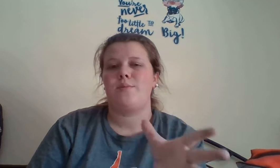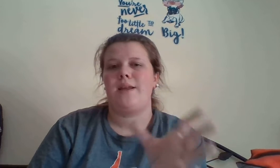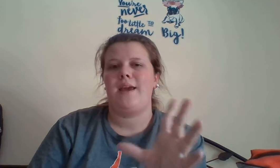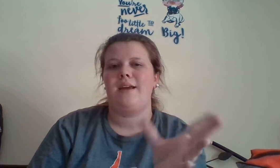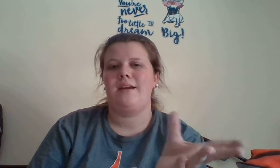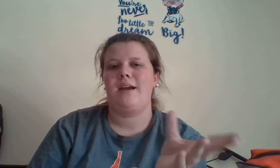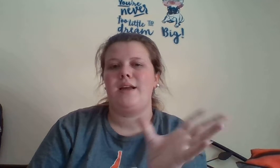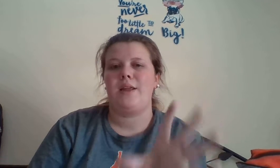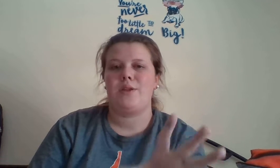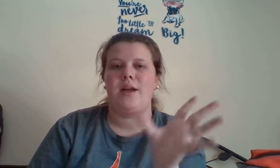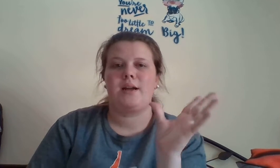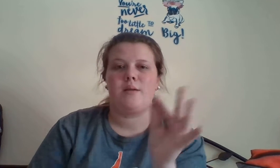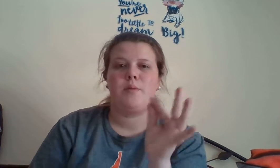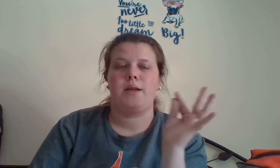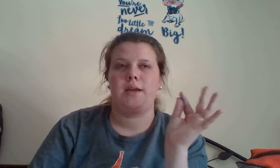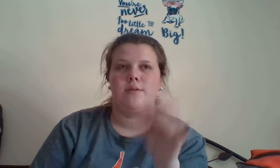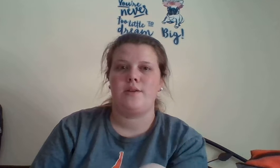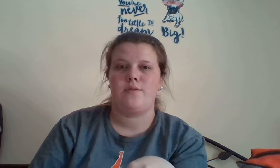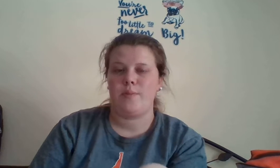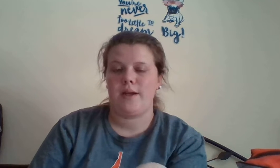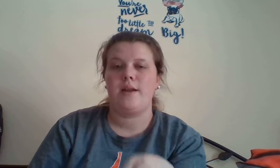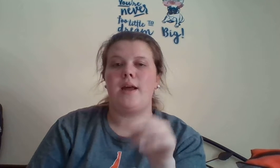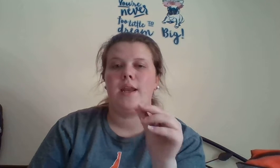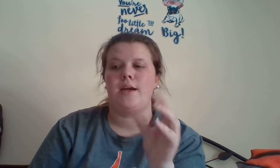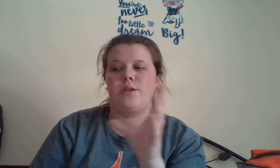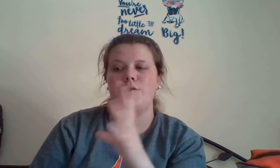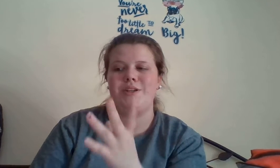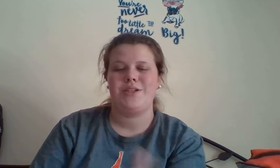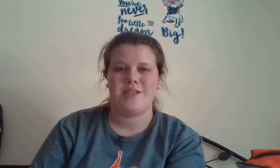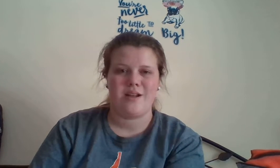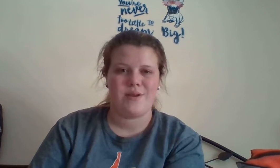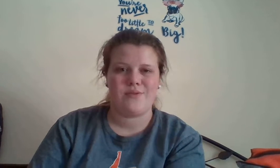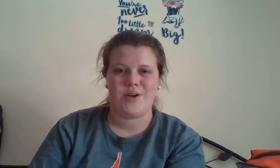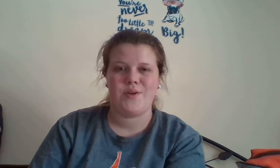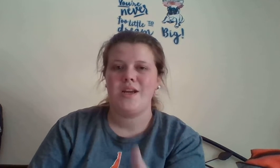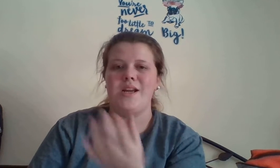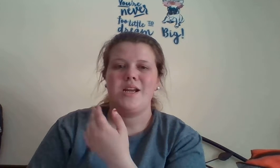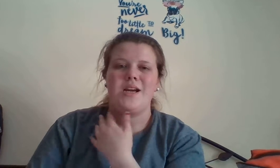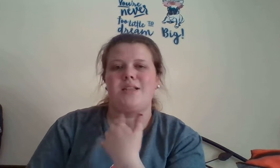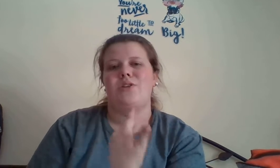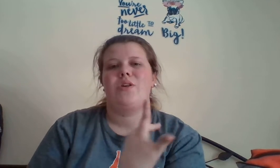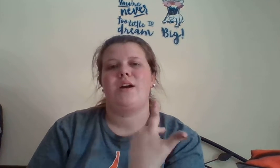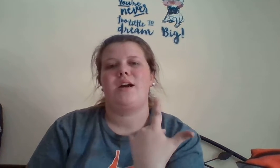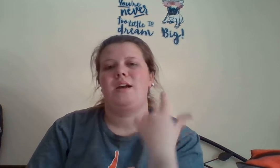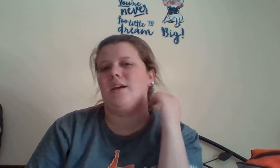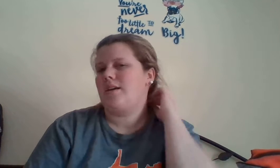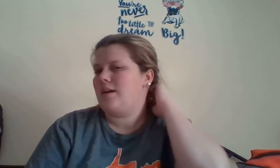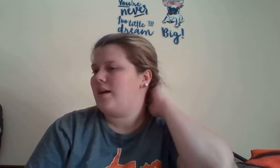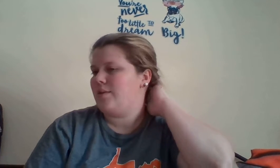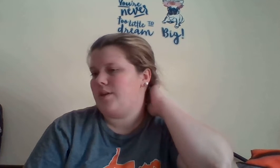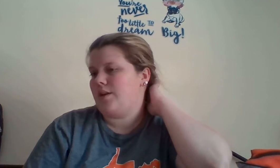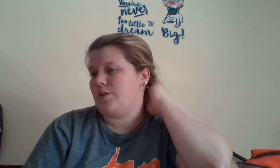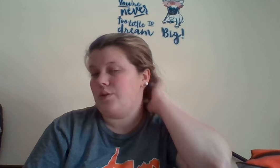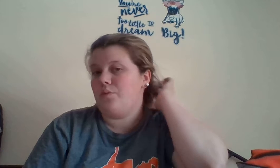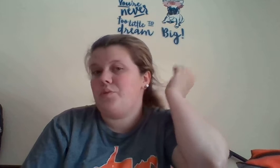between 8 and 8:30. I come up and I get ready for bed and I usually just sit on my phone until I am done